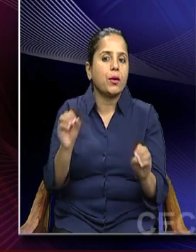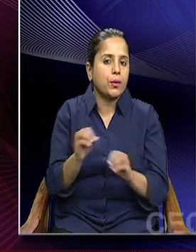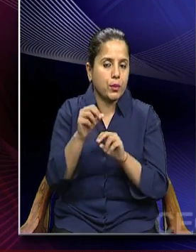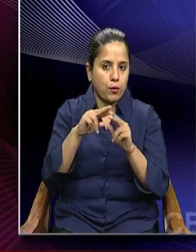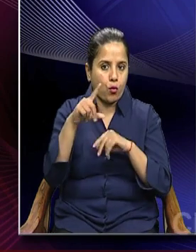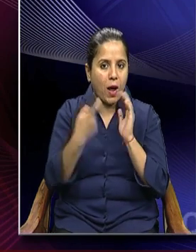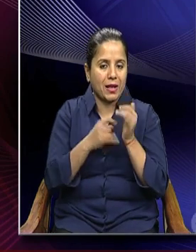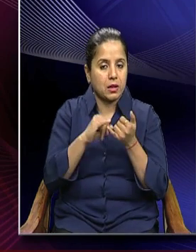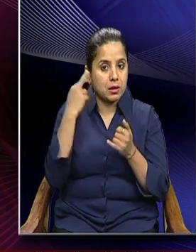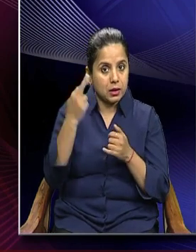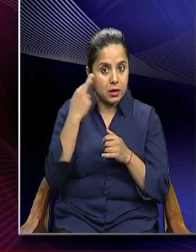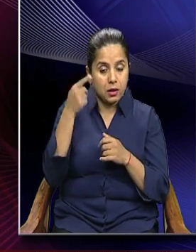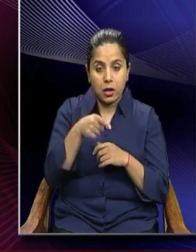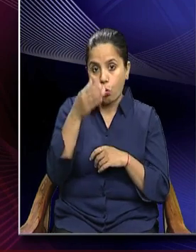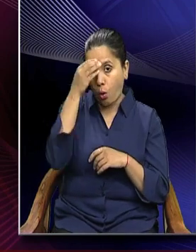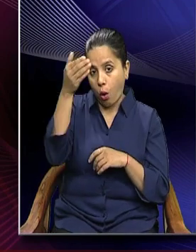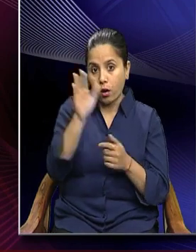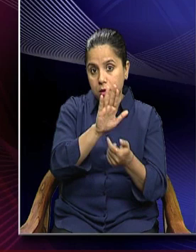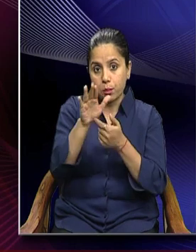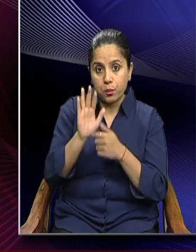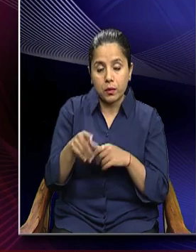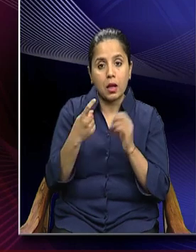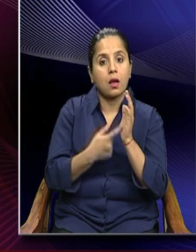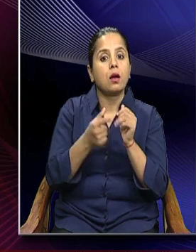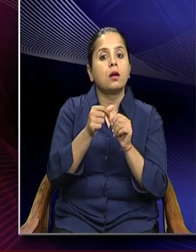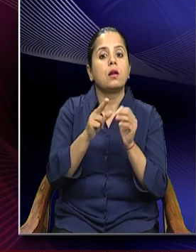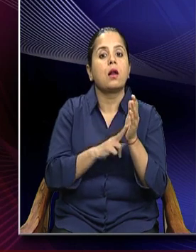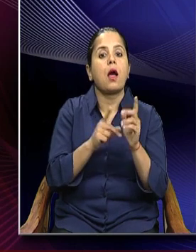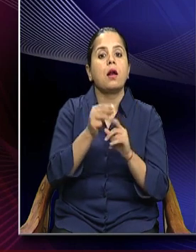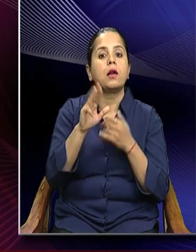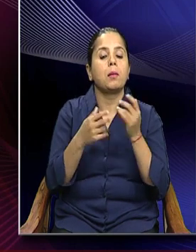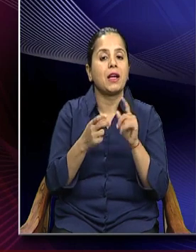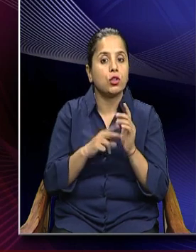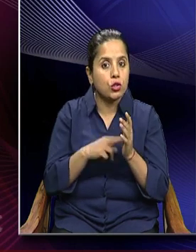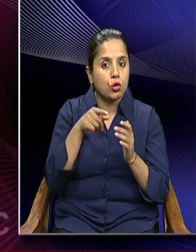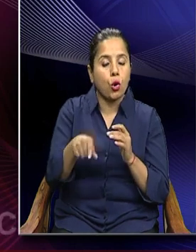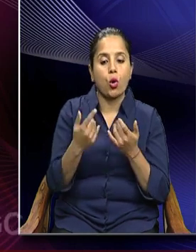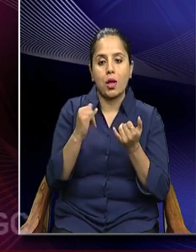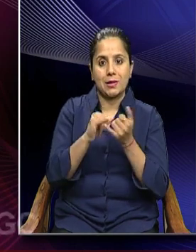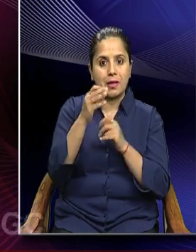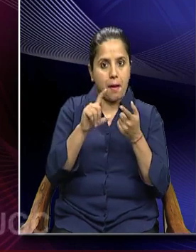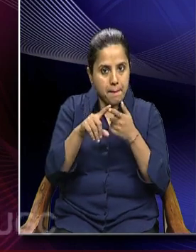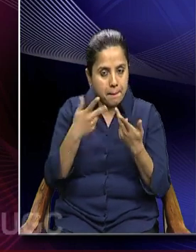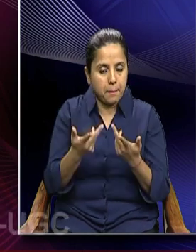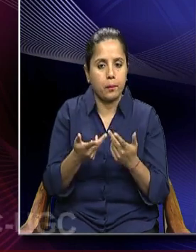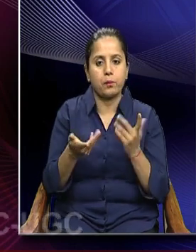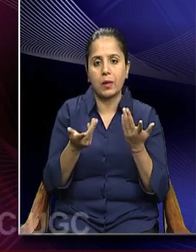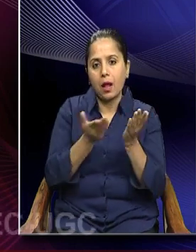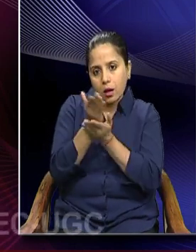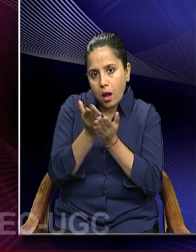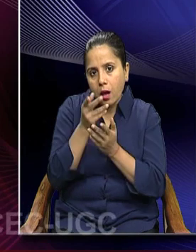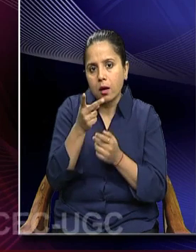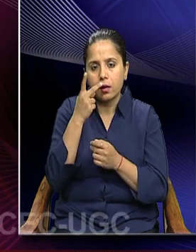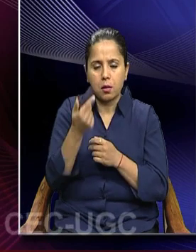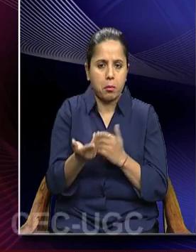This concept is represented in the randomization of the sampling technique, which makes